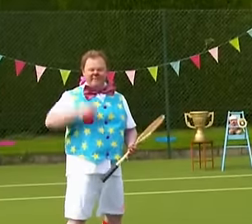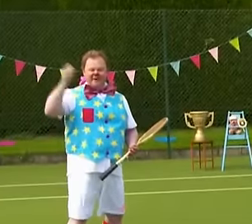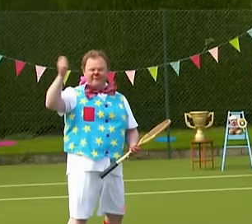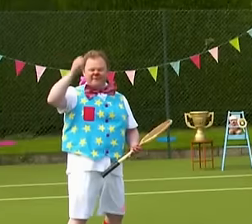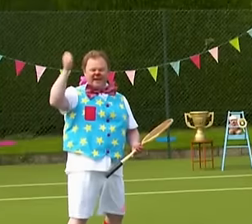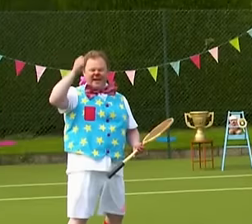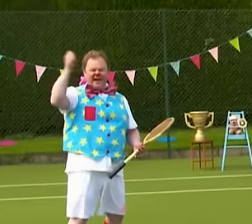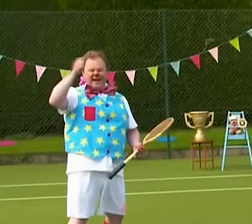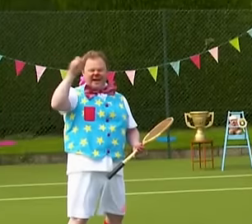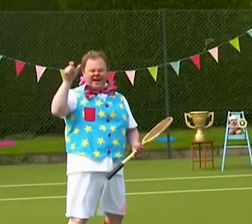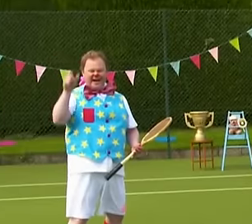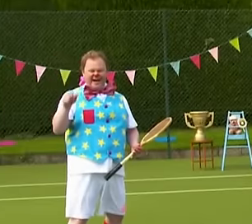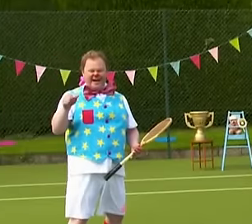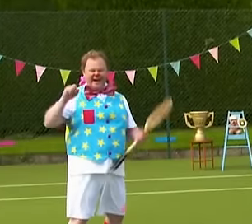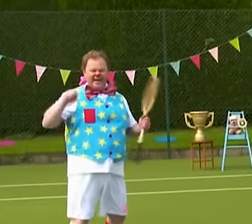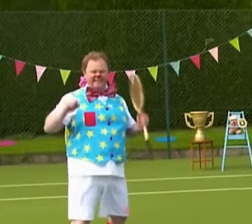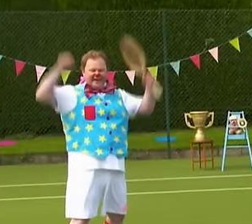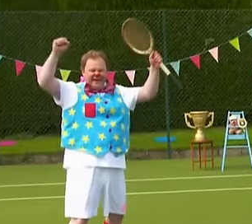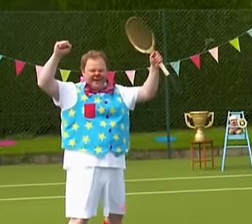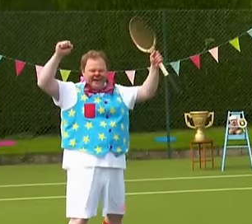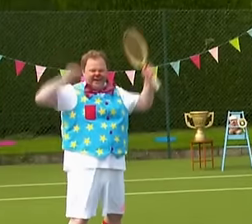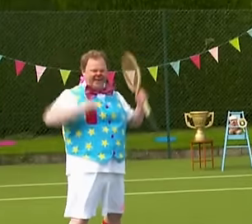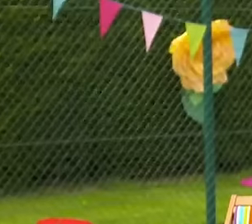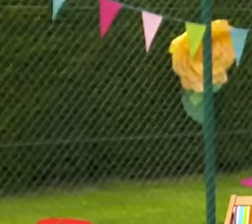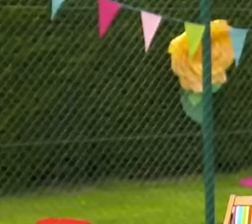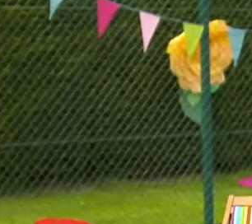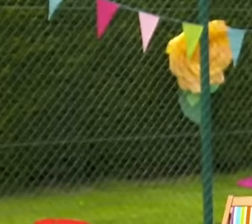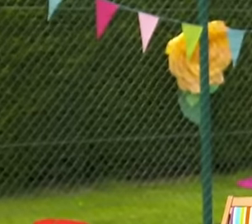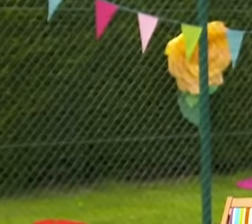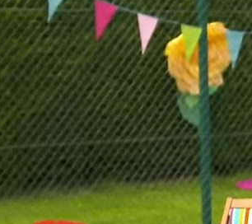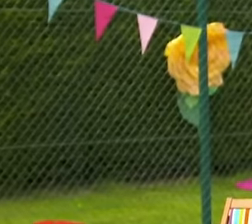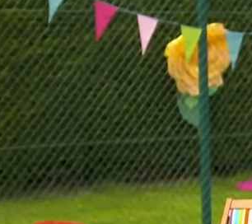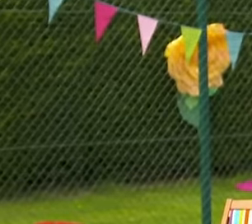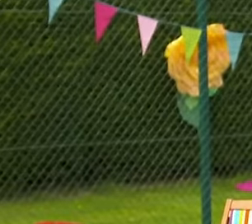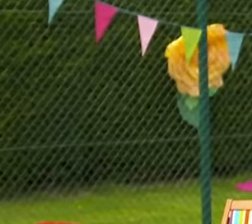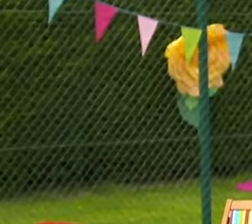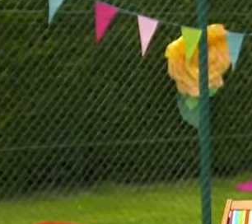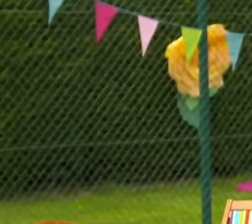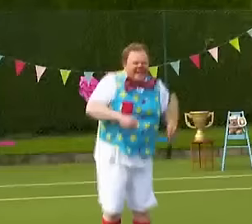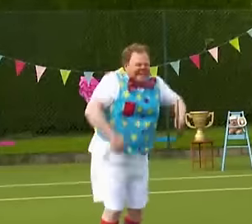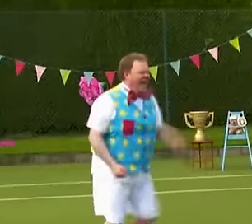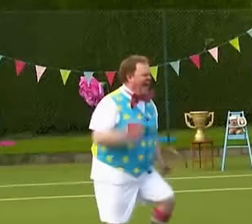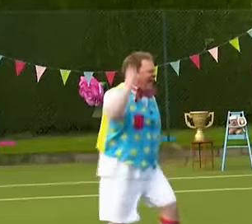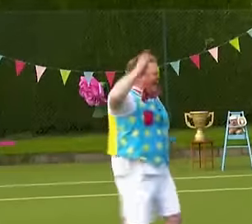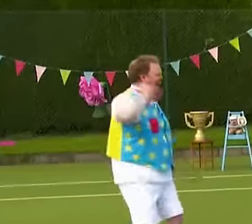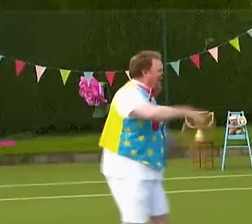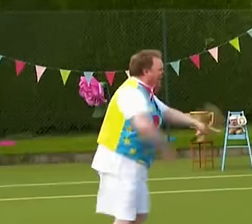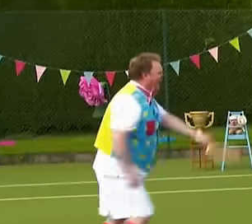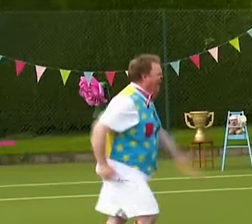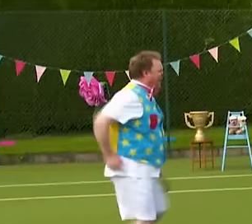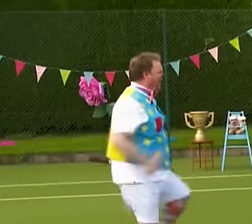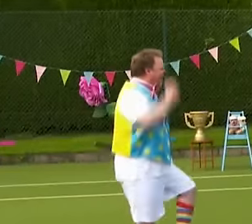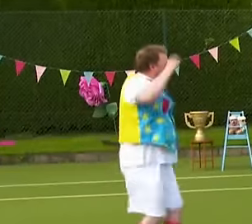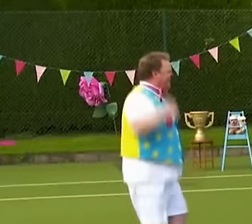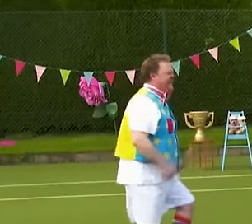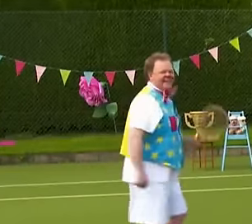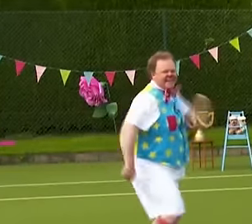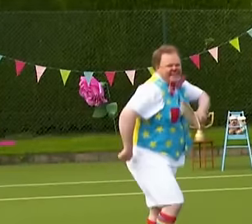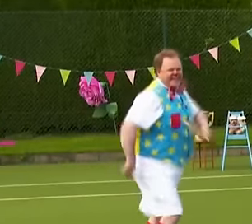the winner! Well done, Mr. T. Yay! Don't forget